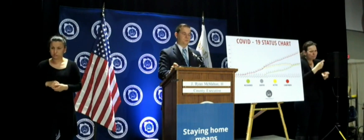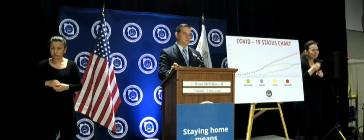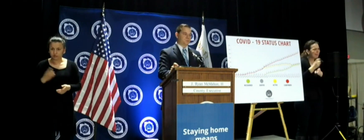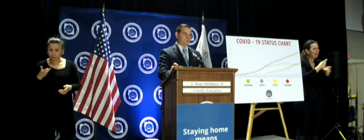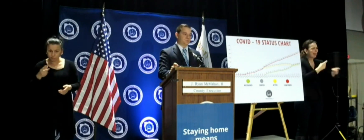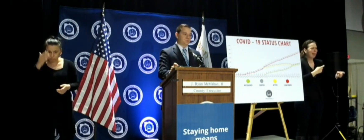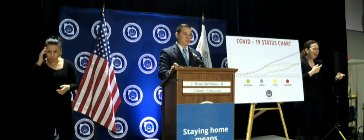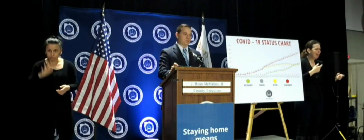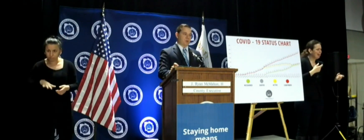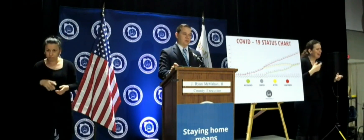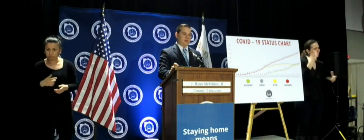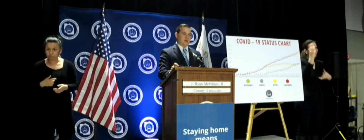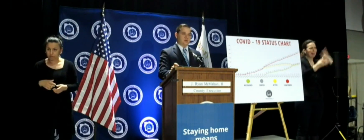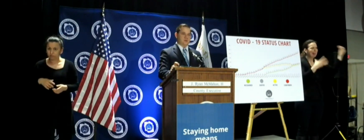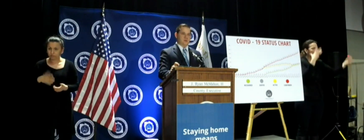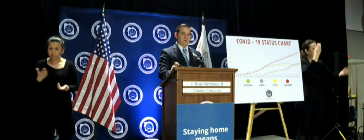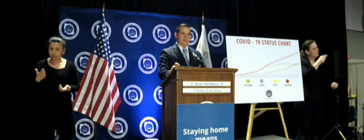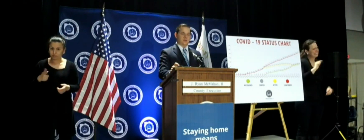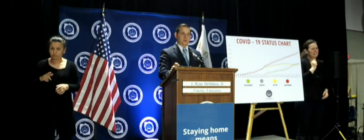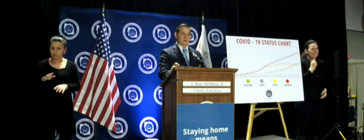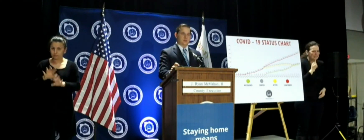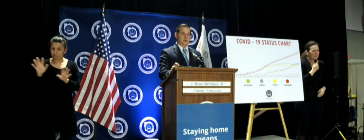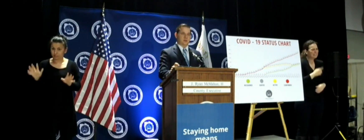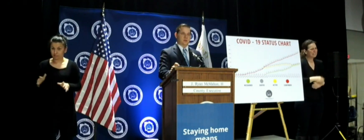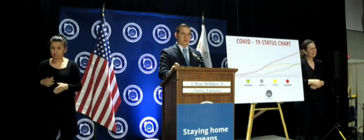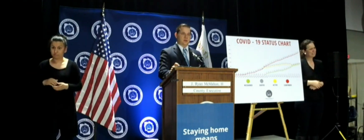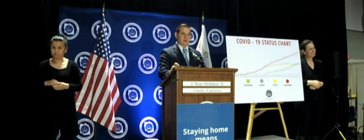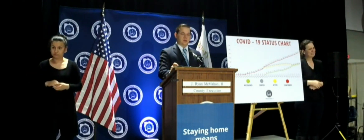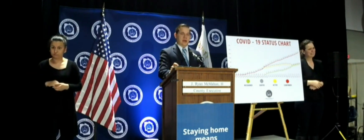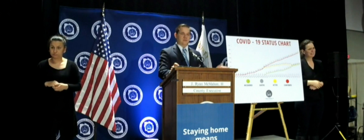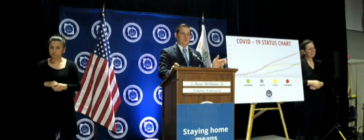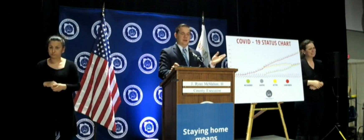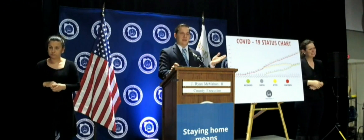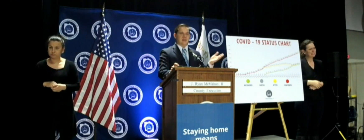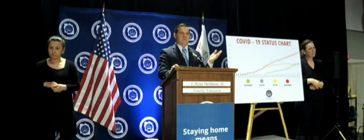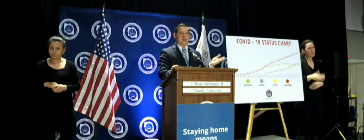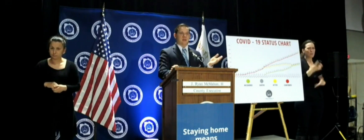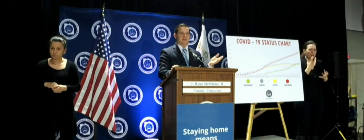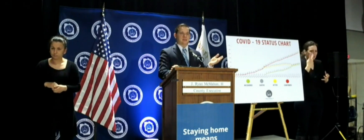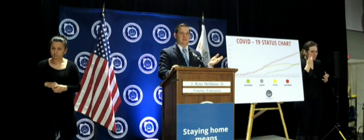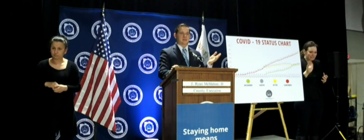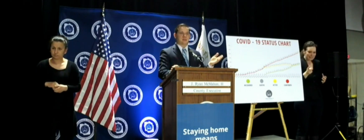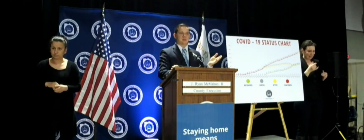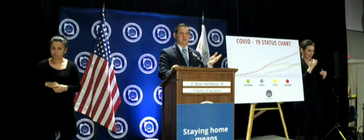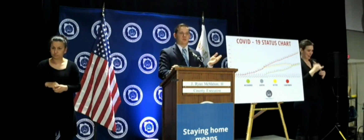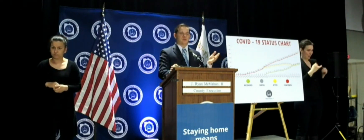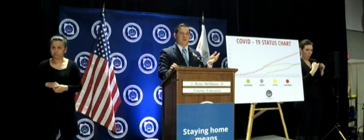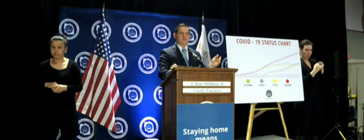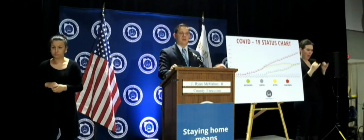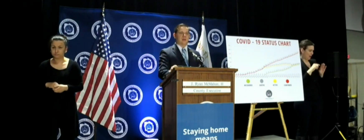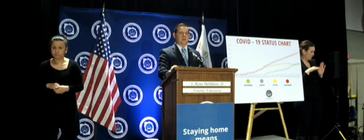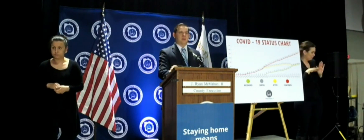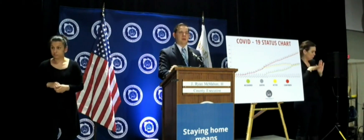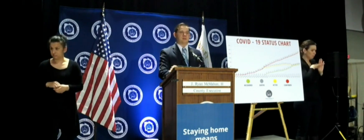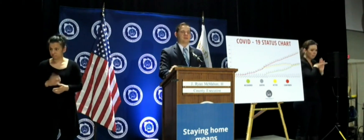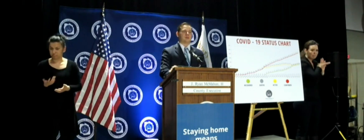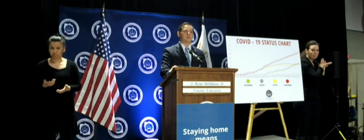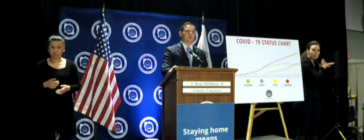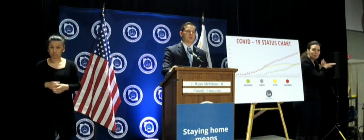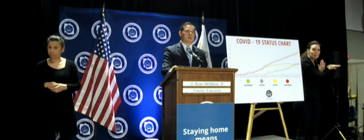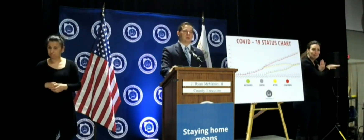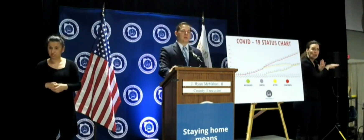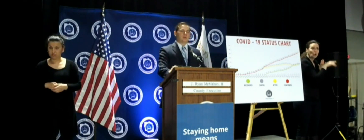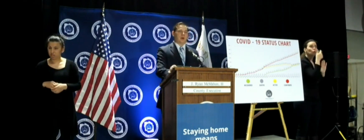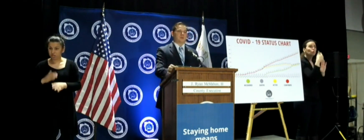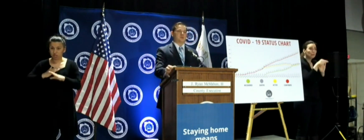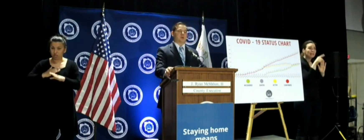efforts, but the virus is so lethal still that you have to find that balance. And we've had to find that balance as a